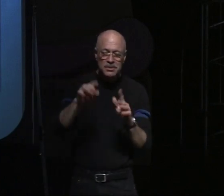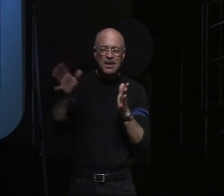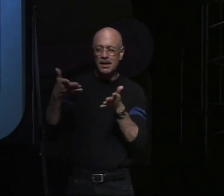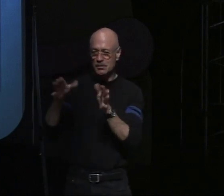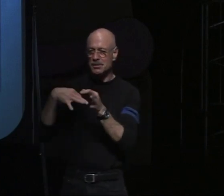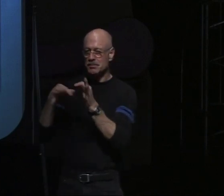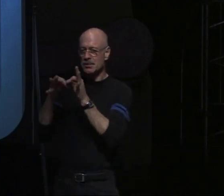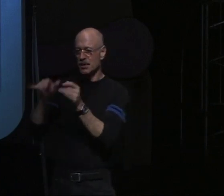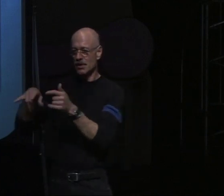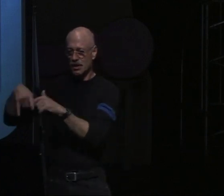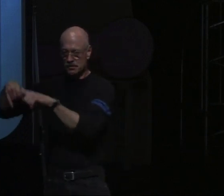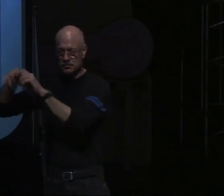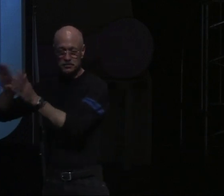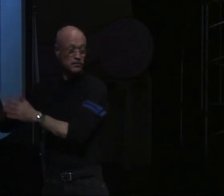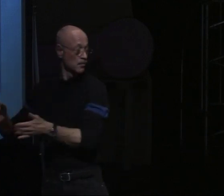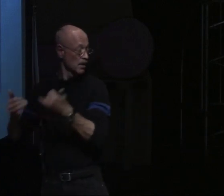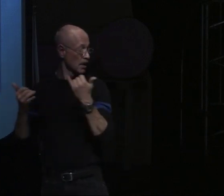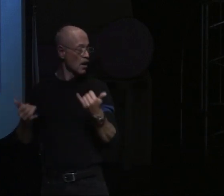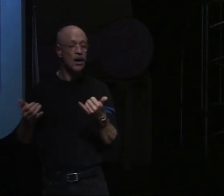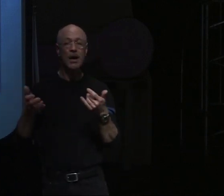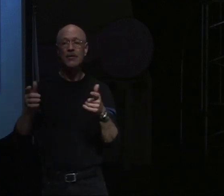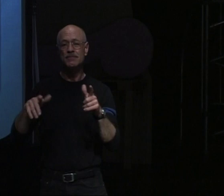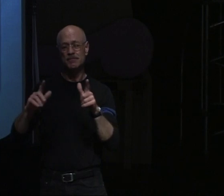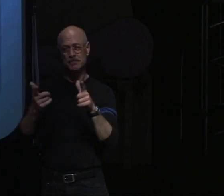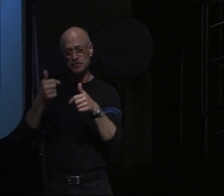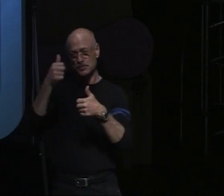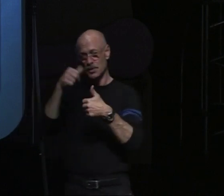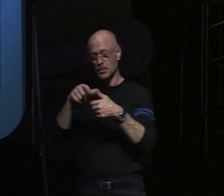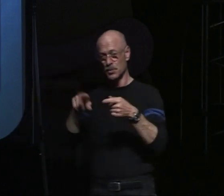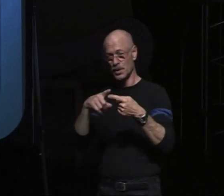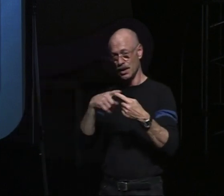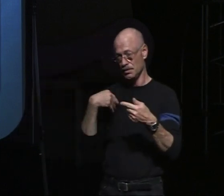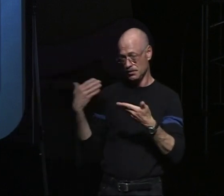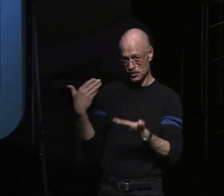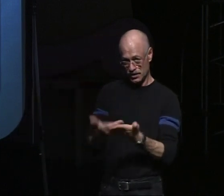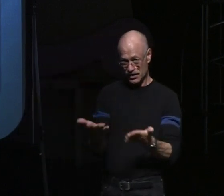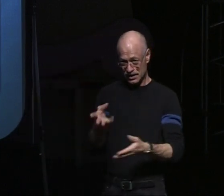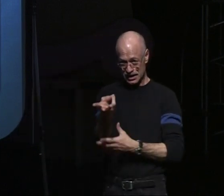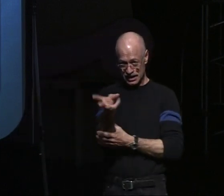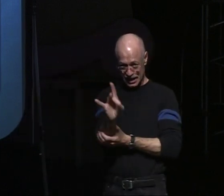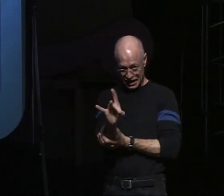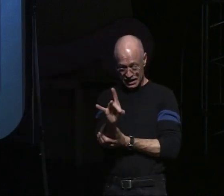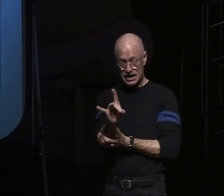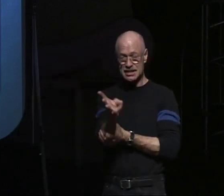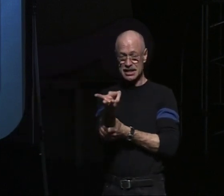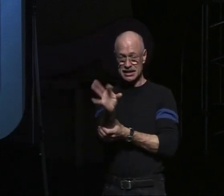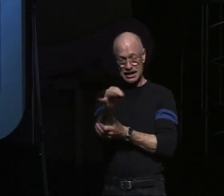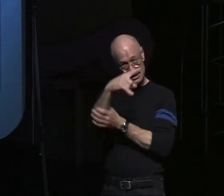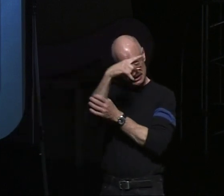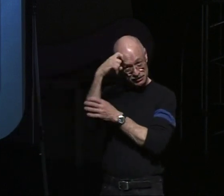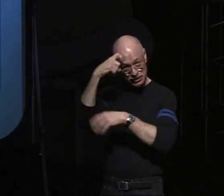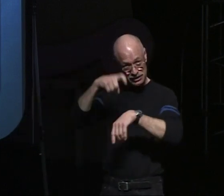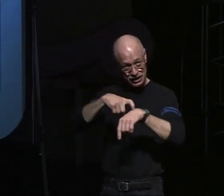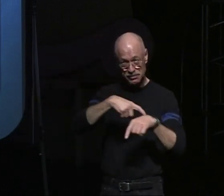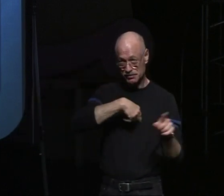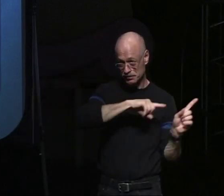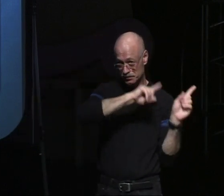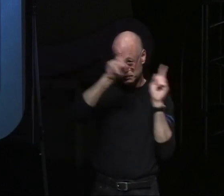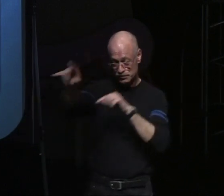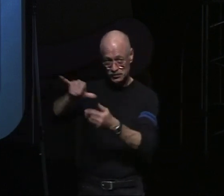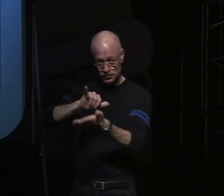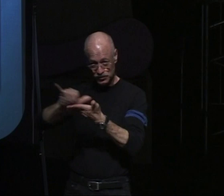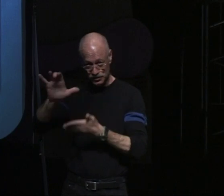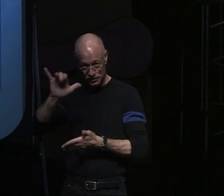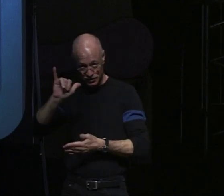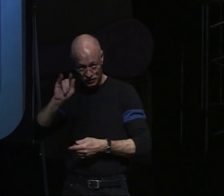in New York City. I've also worked in museums down in New York City, and I'll talk about that a little later. Now, I got here in the